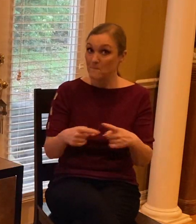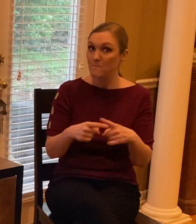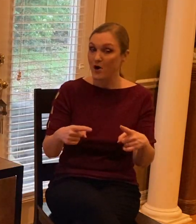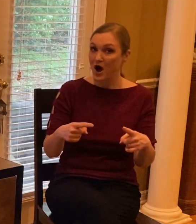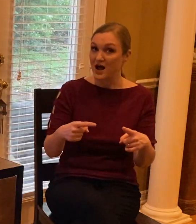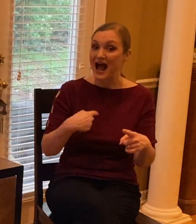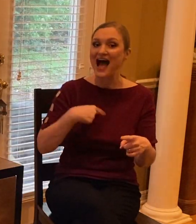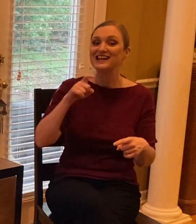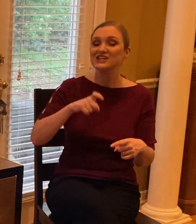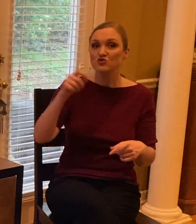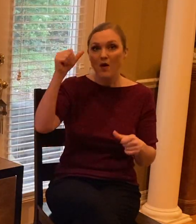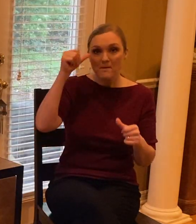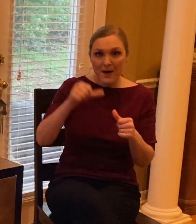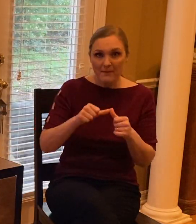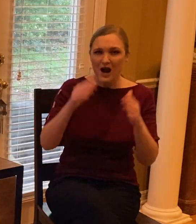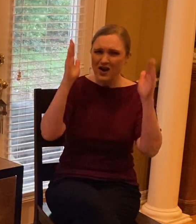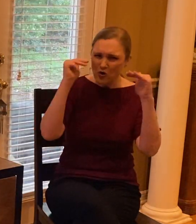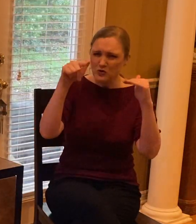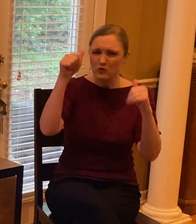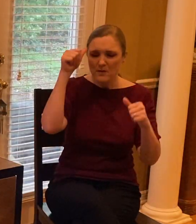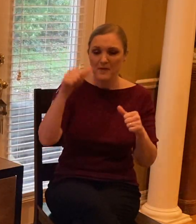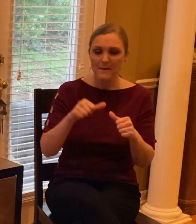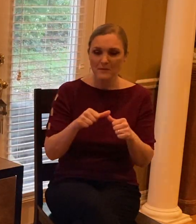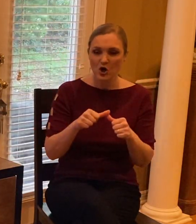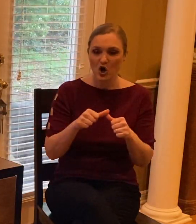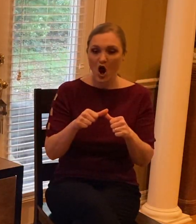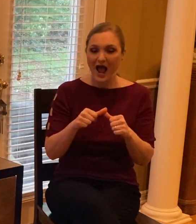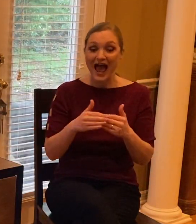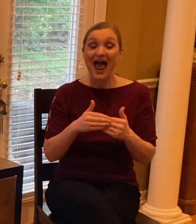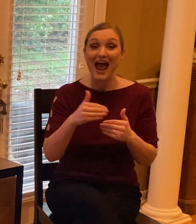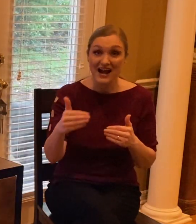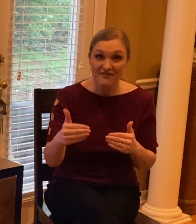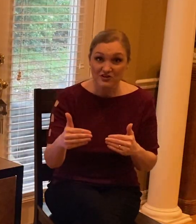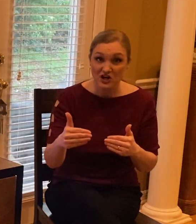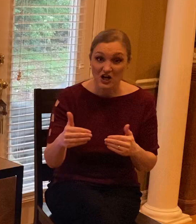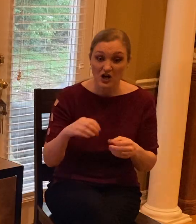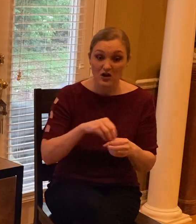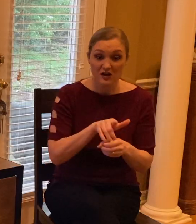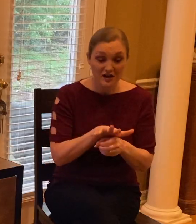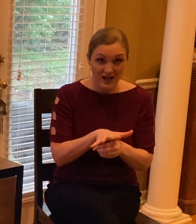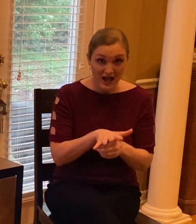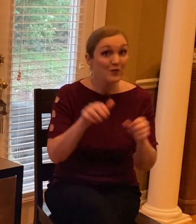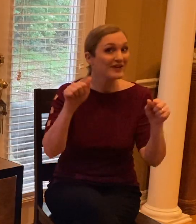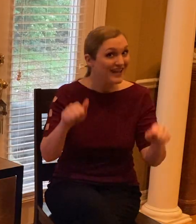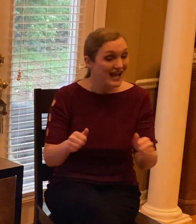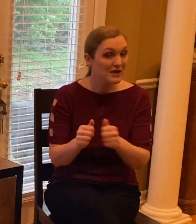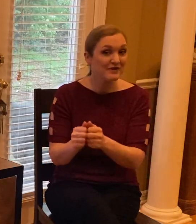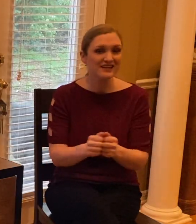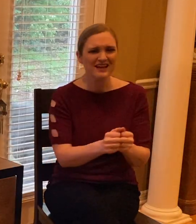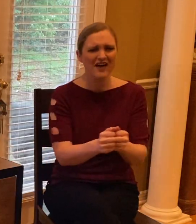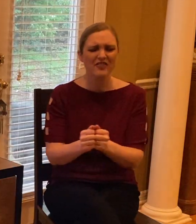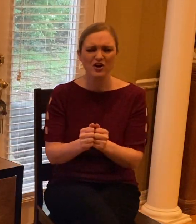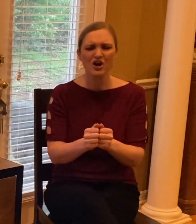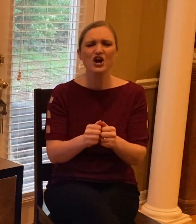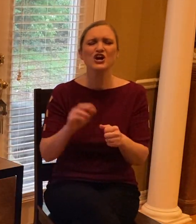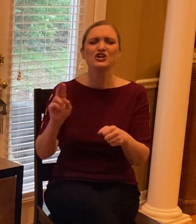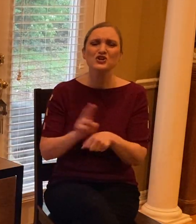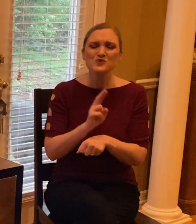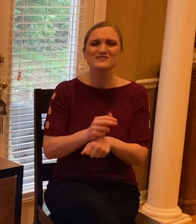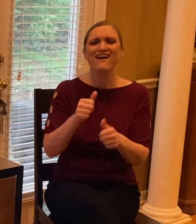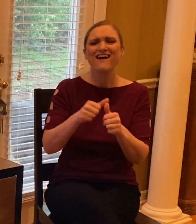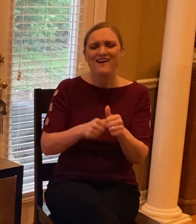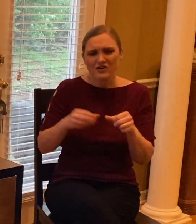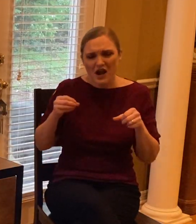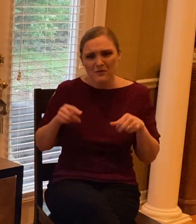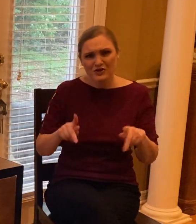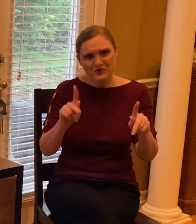that I want to remember and that I hope you will remember is that once we're able to be together, make the most of every opportunity to be together with your